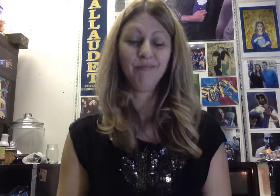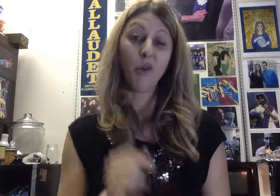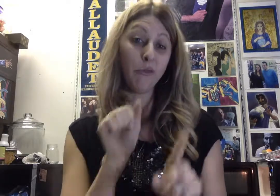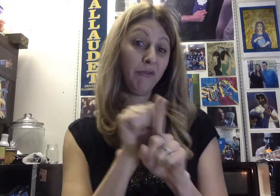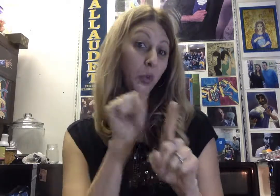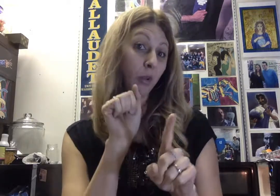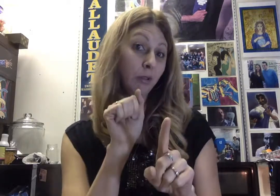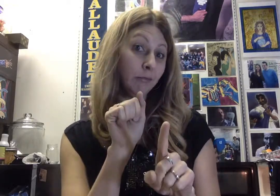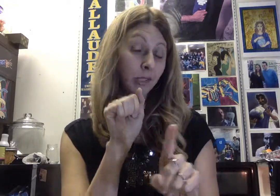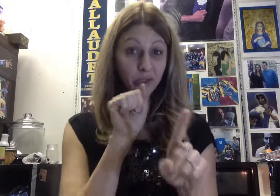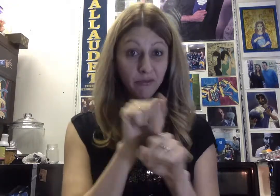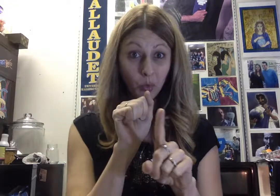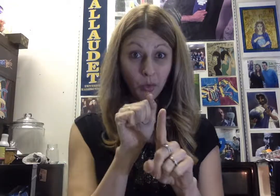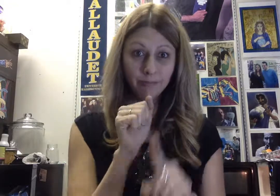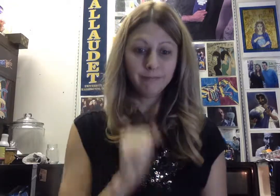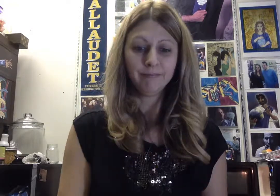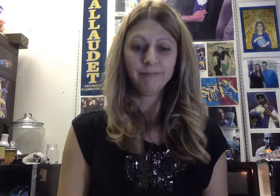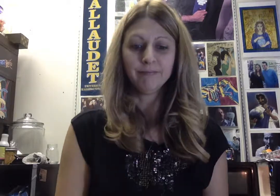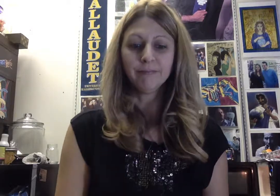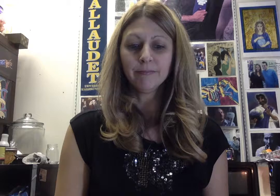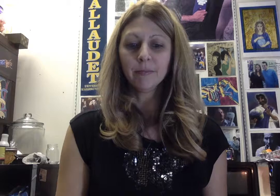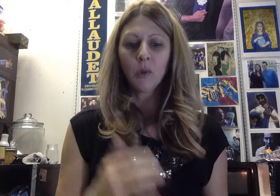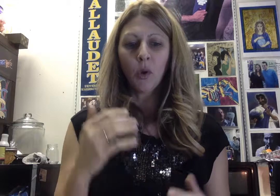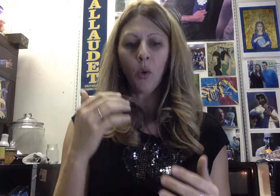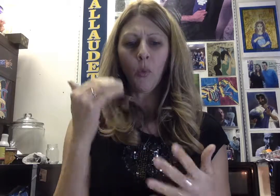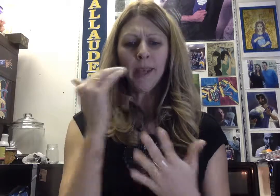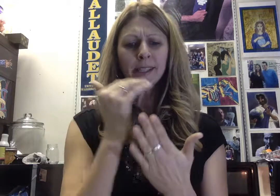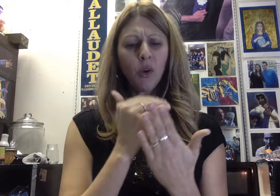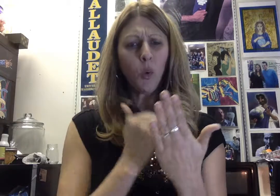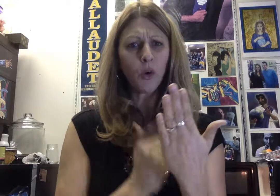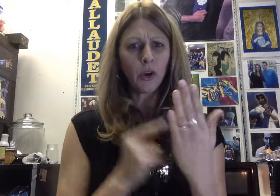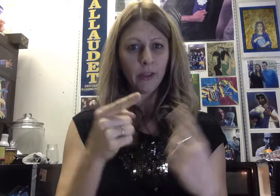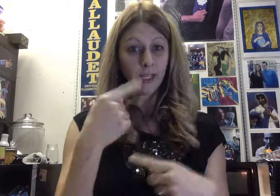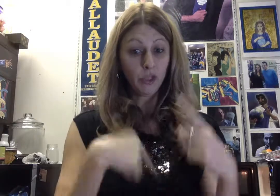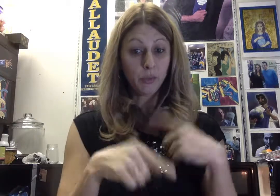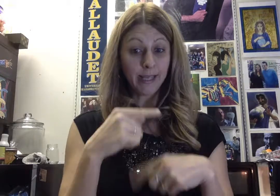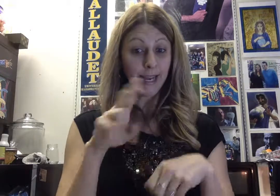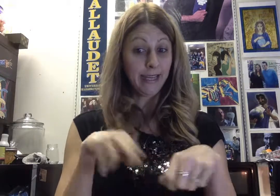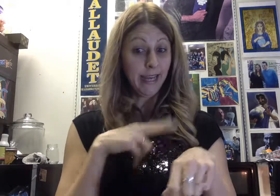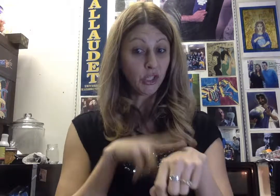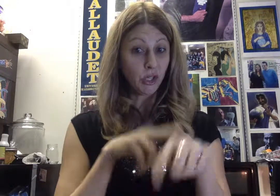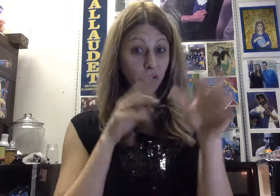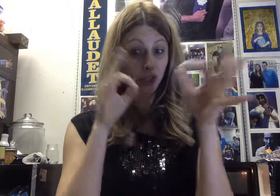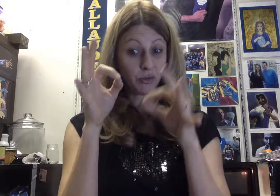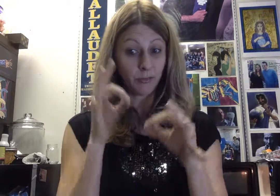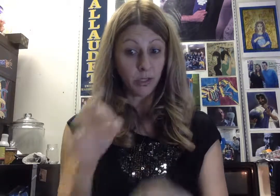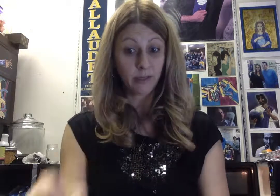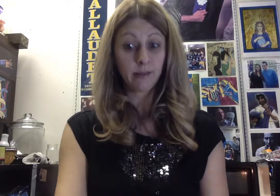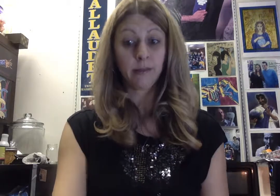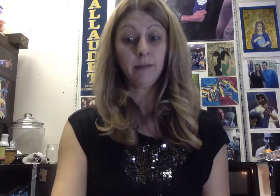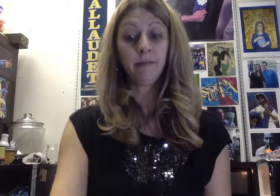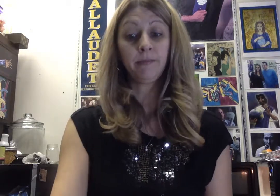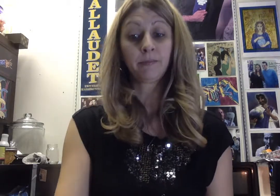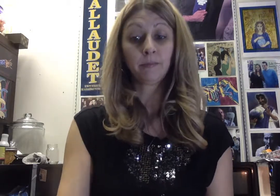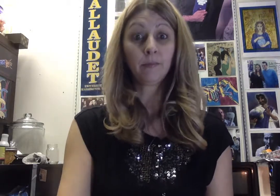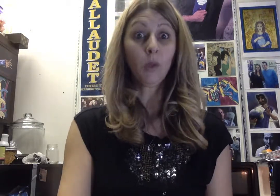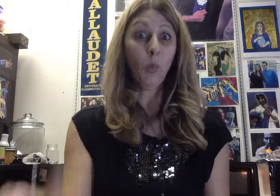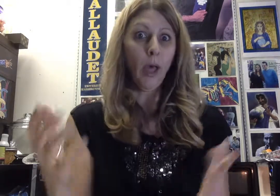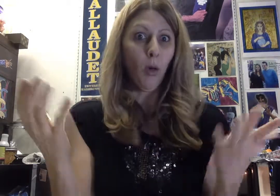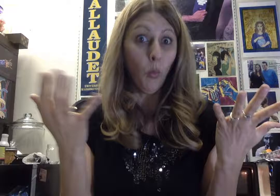Or fool. You could do fool. What is the order that you sign nature descriptions? Well, what